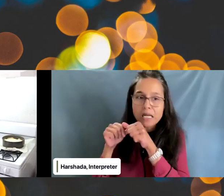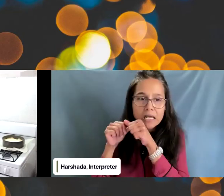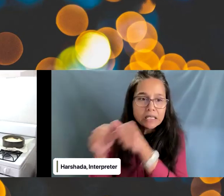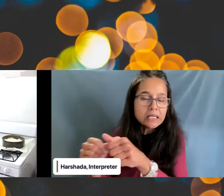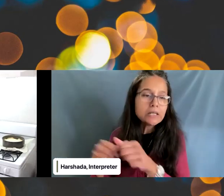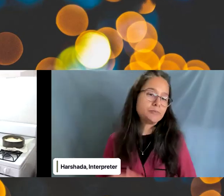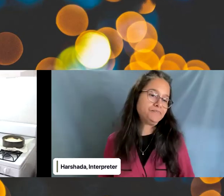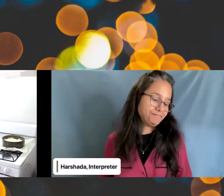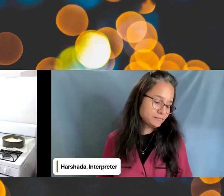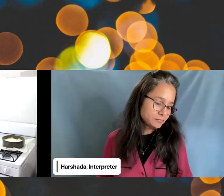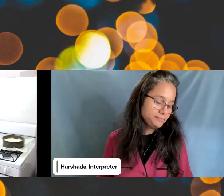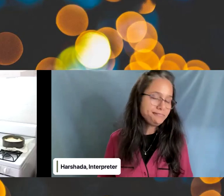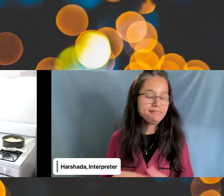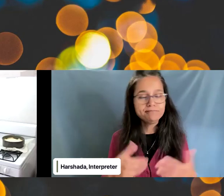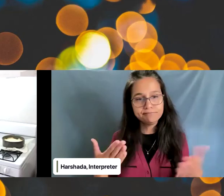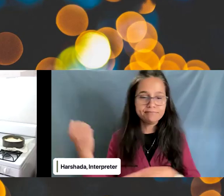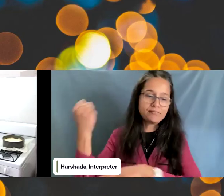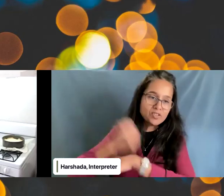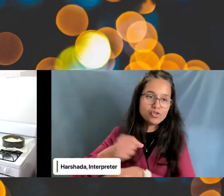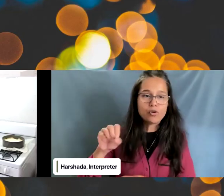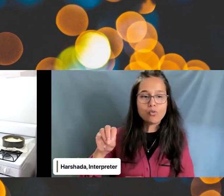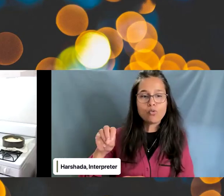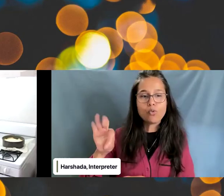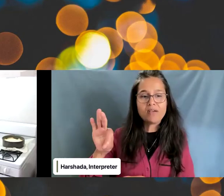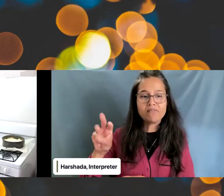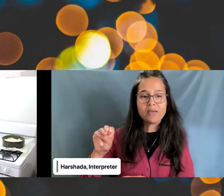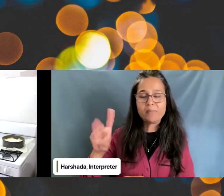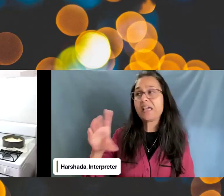And I wish we had gotten a third season.